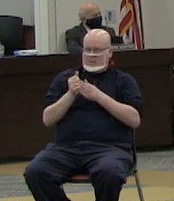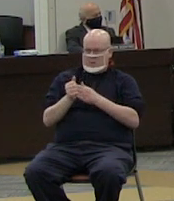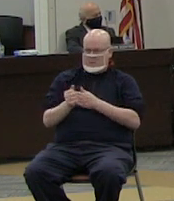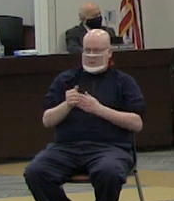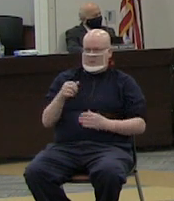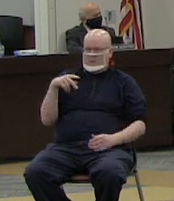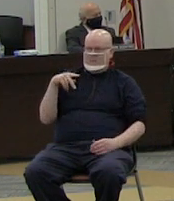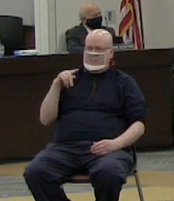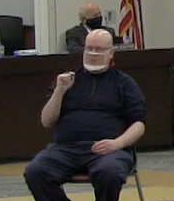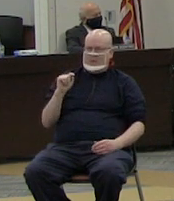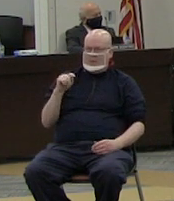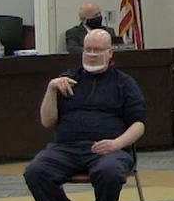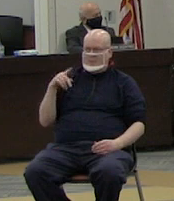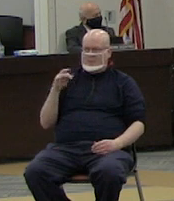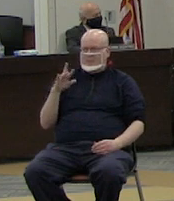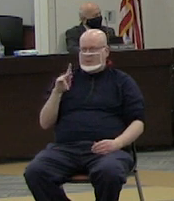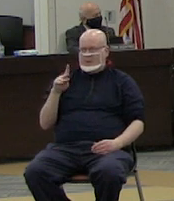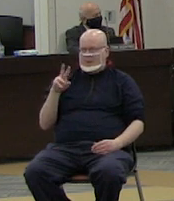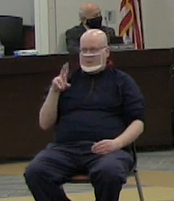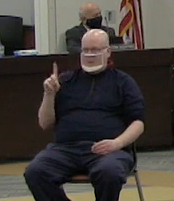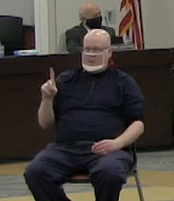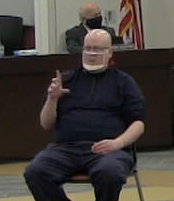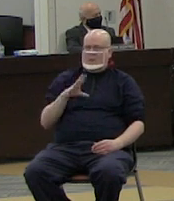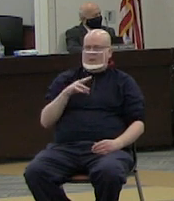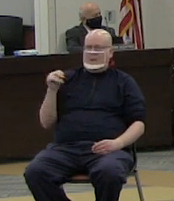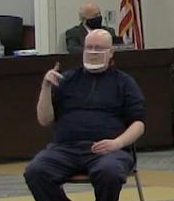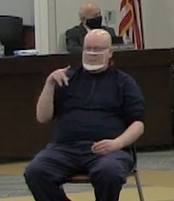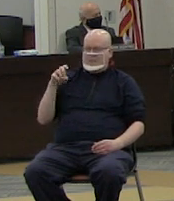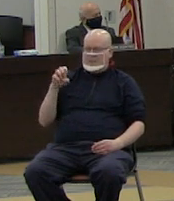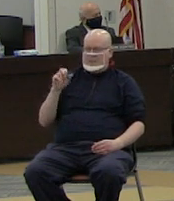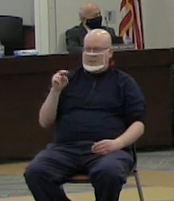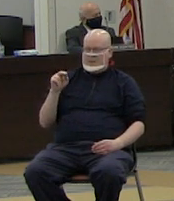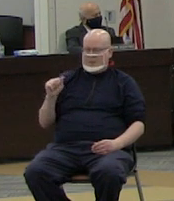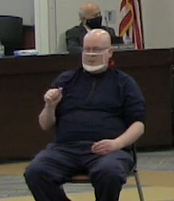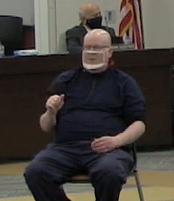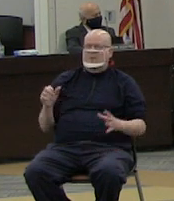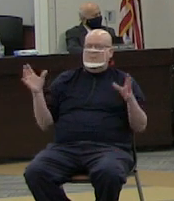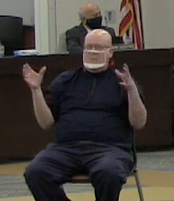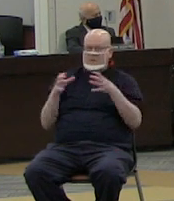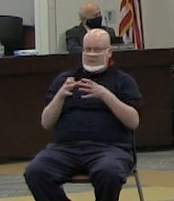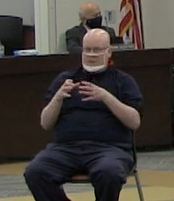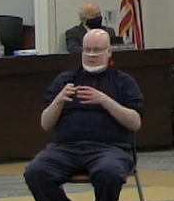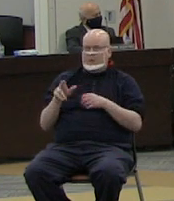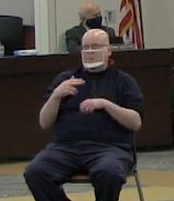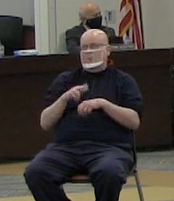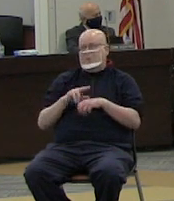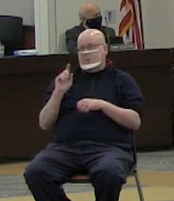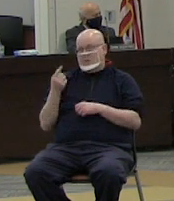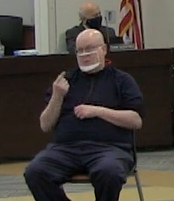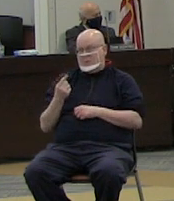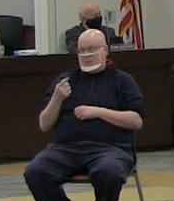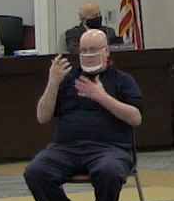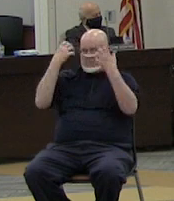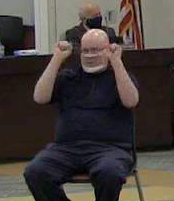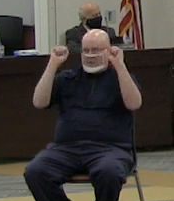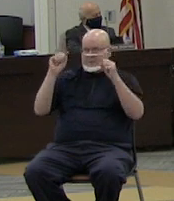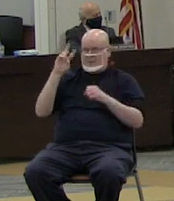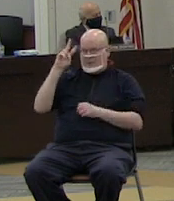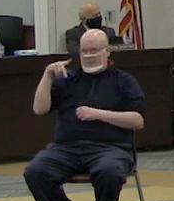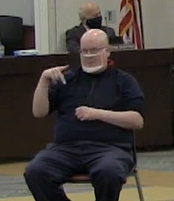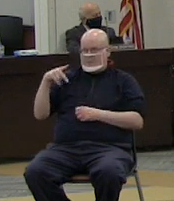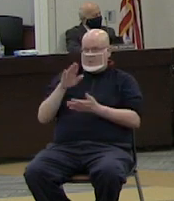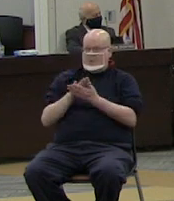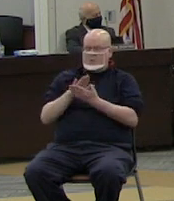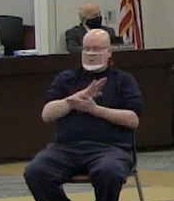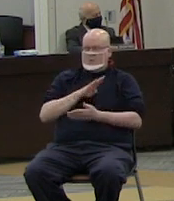Pat McPartland and representatives from PNEA to come together. Typically, it's just the president, the vice president of the school board meeting